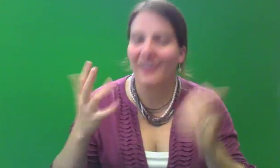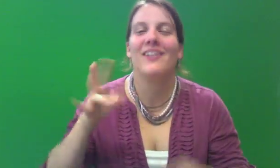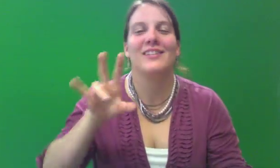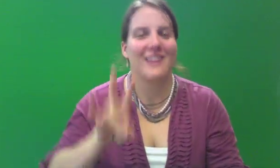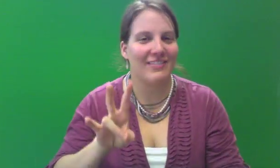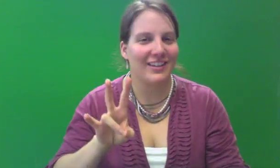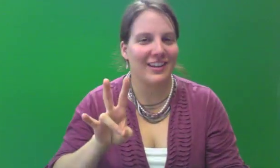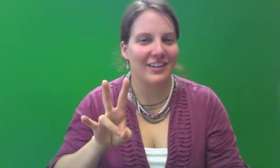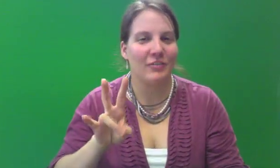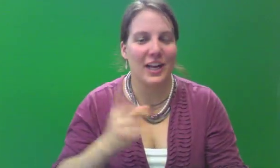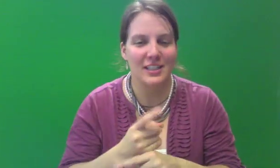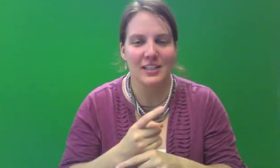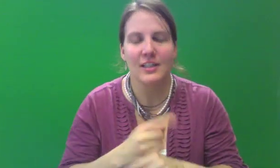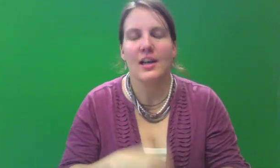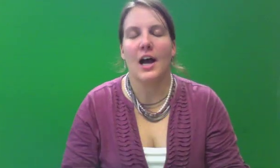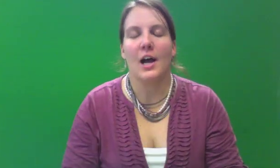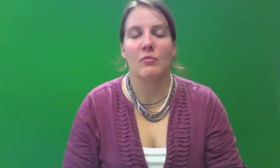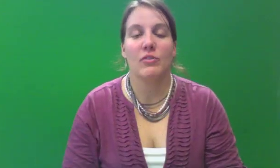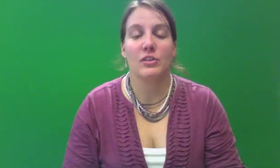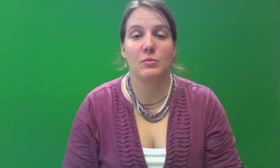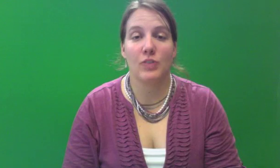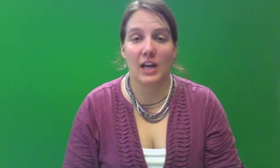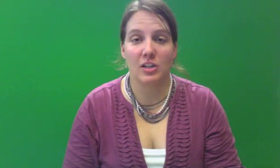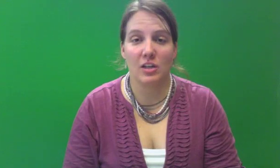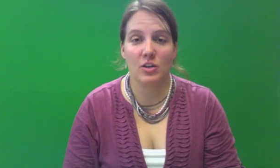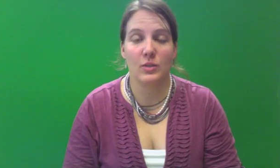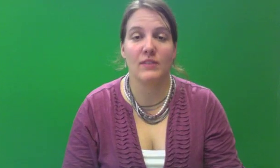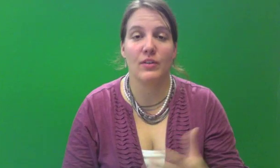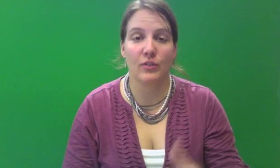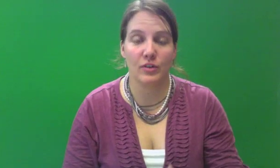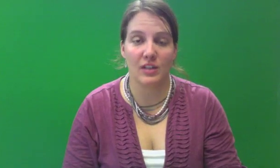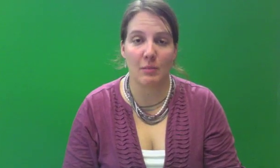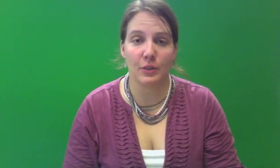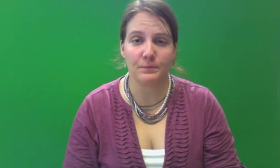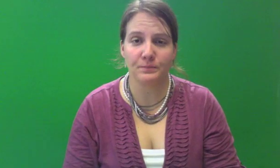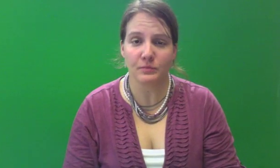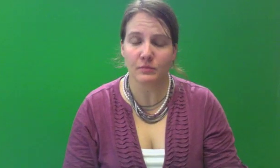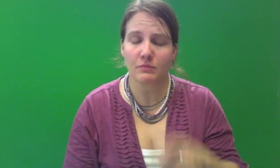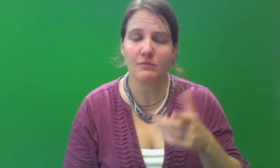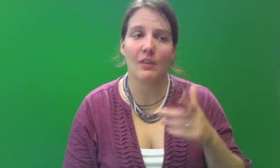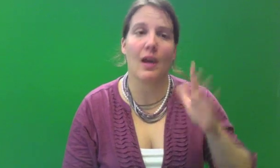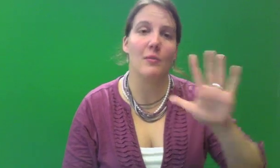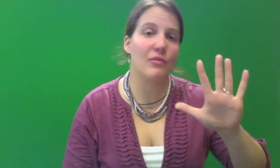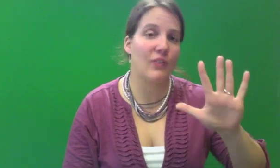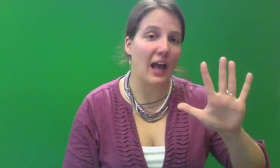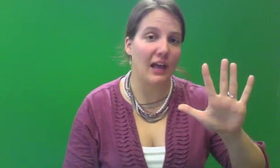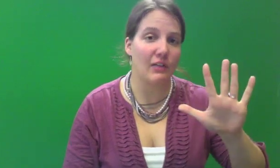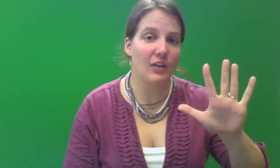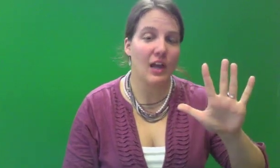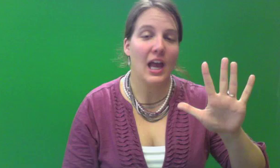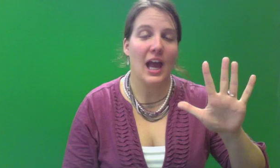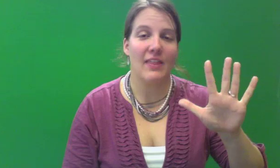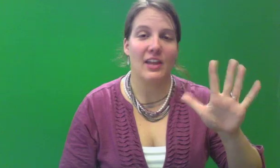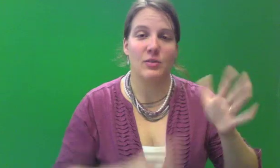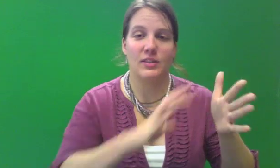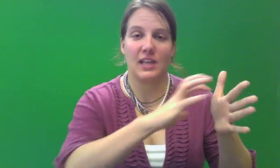much? 7, right. For subtraction, you would give the first number 5, and then you would